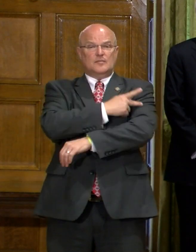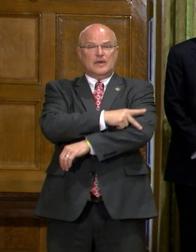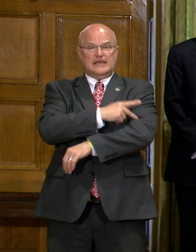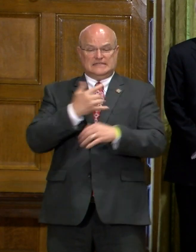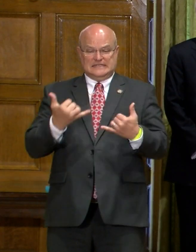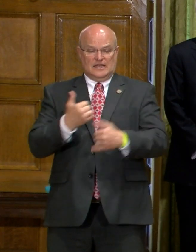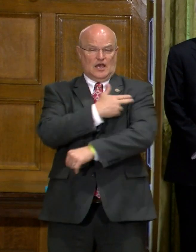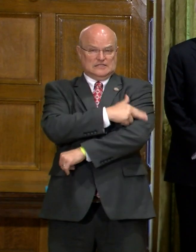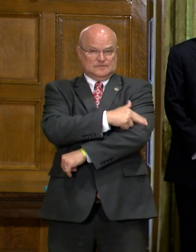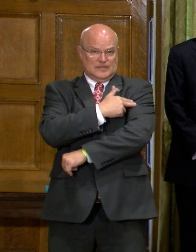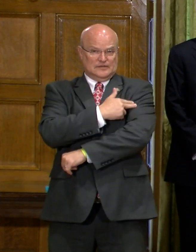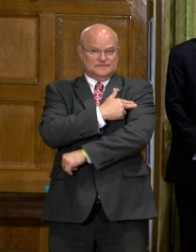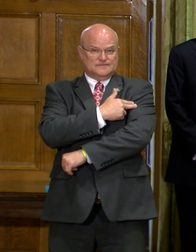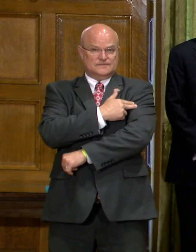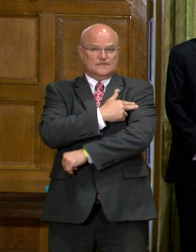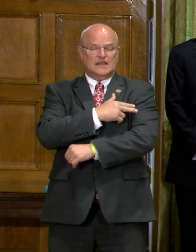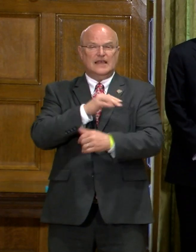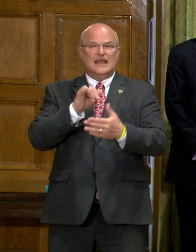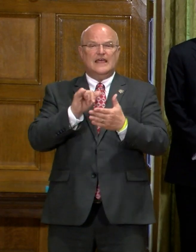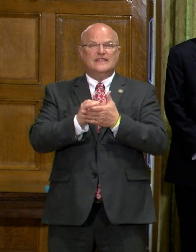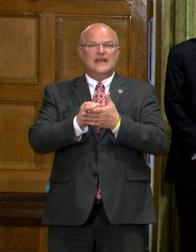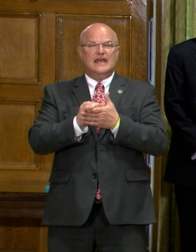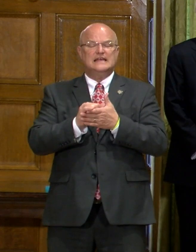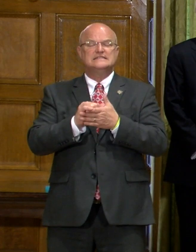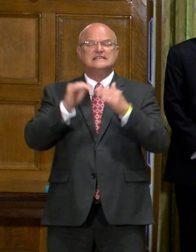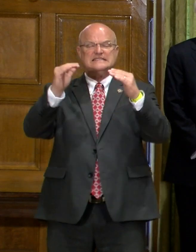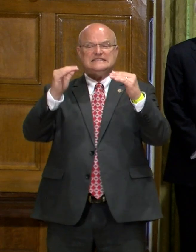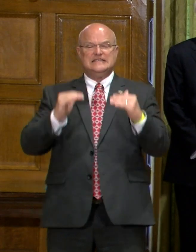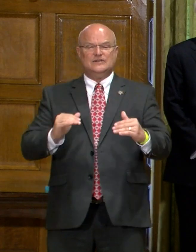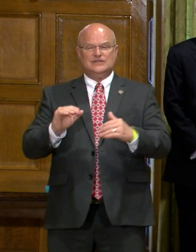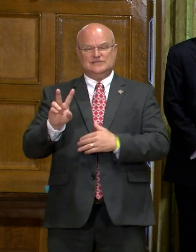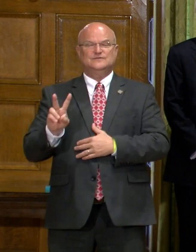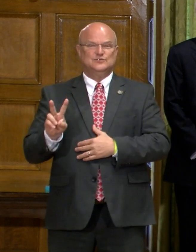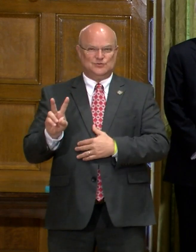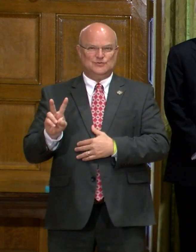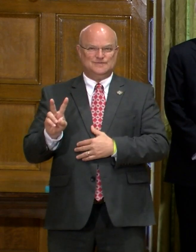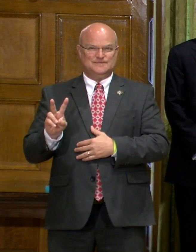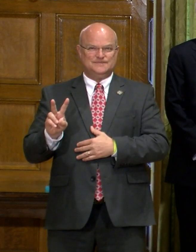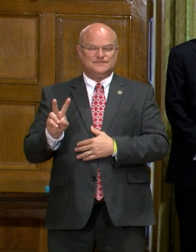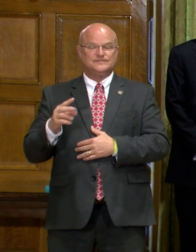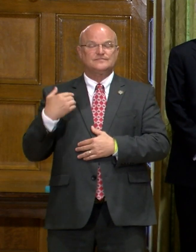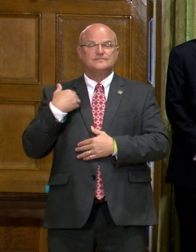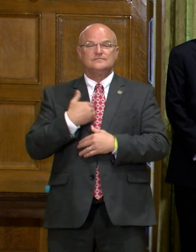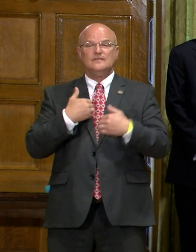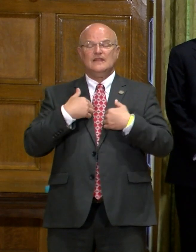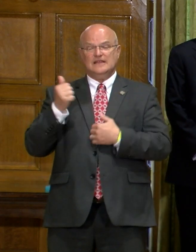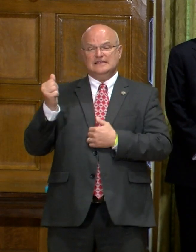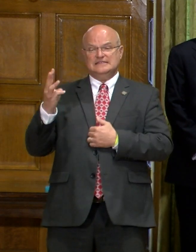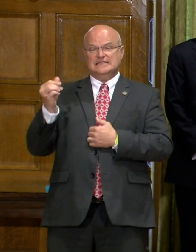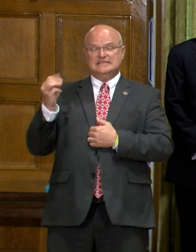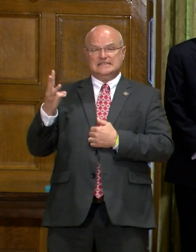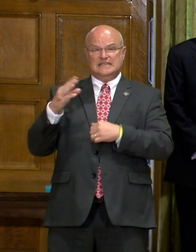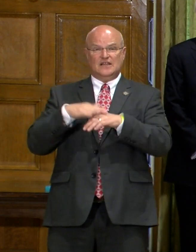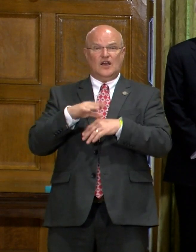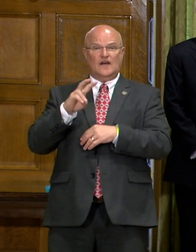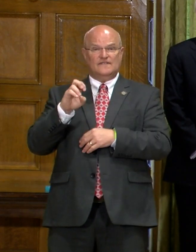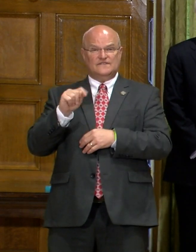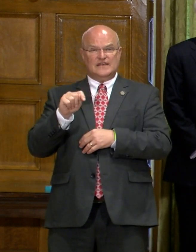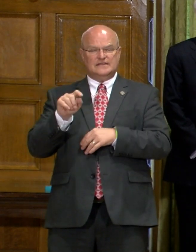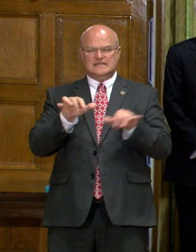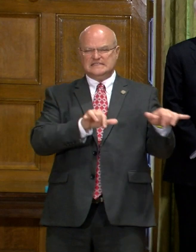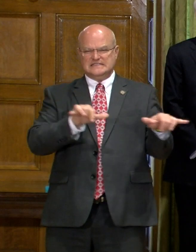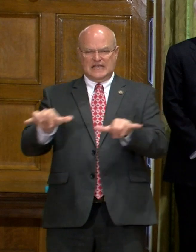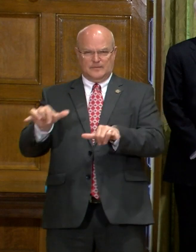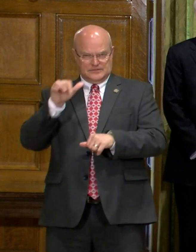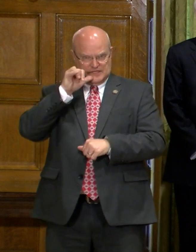who are currently hospitalized. That's a net decrease of 2 from yesterday. We have 16 on ventilators. That's the same